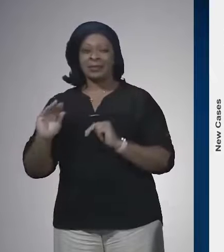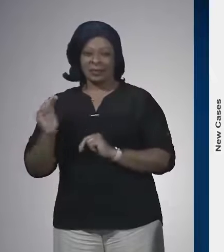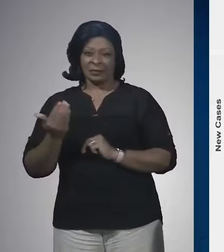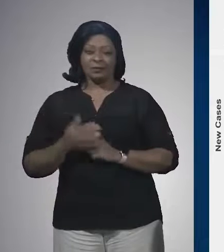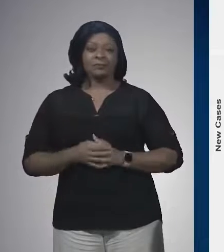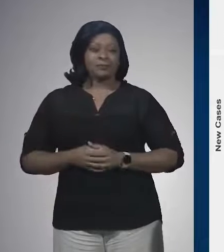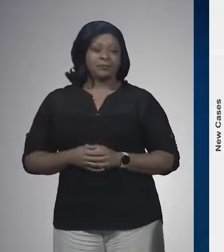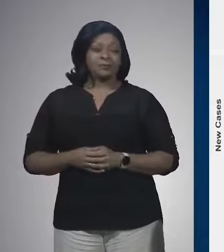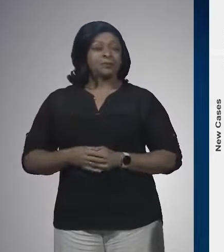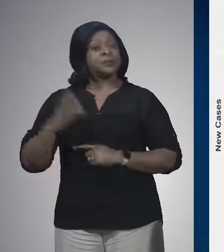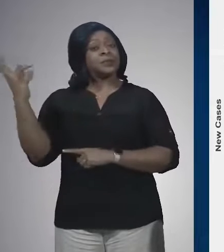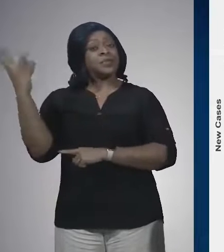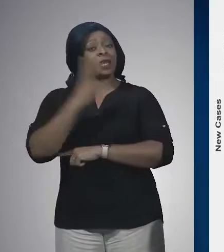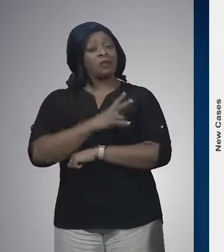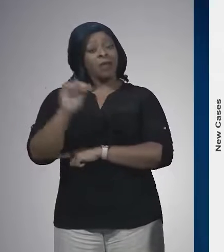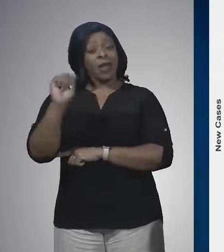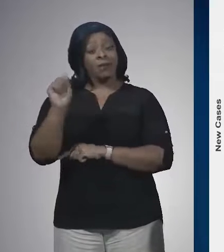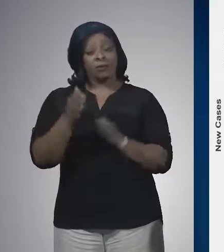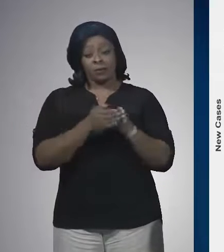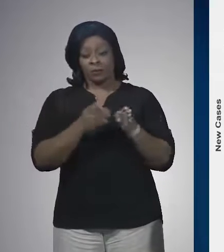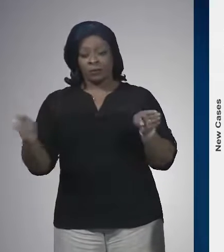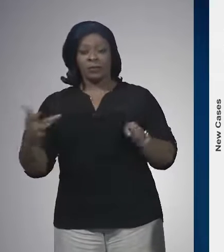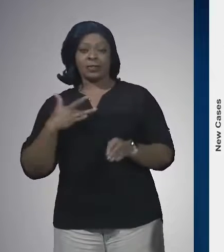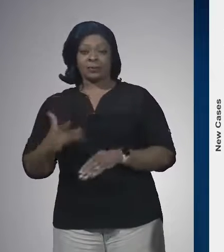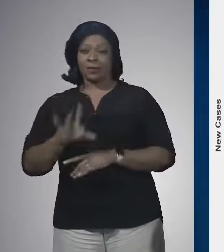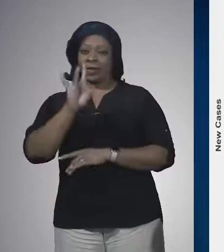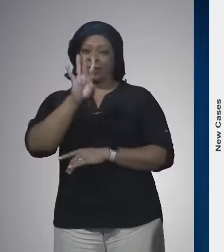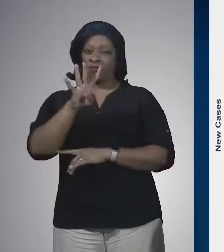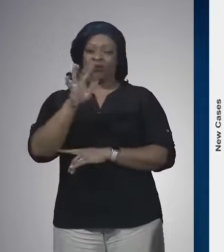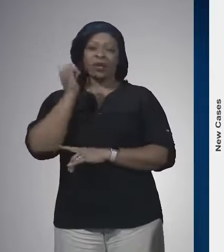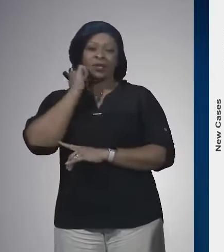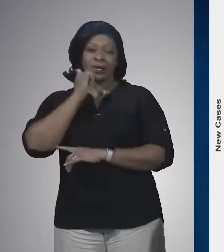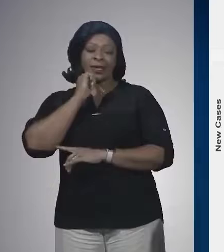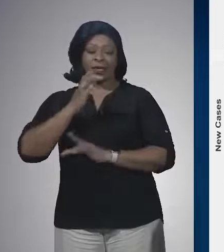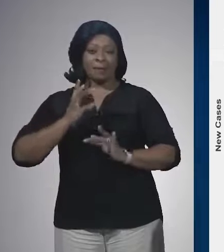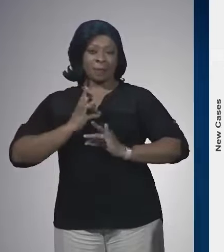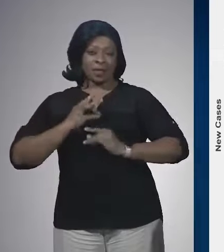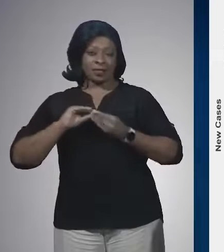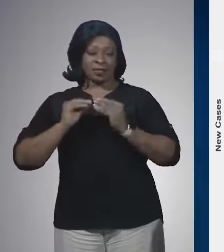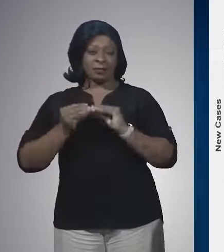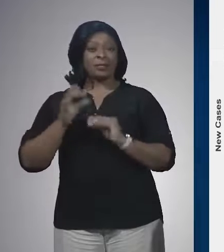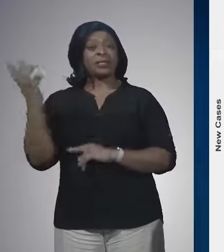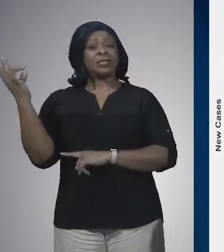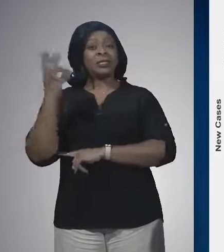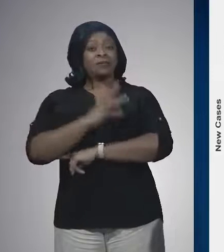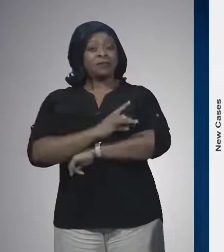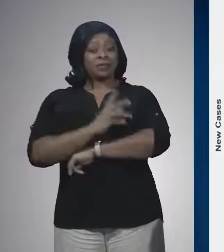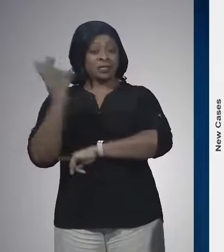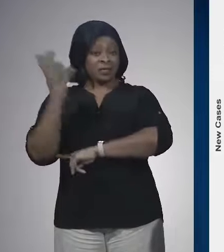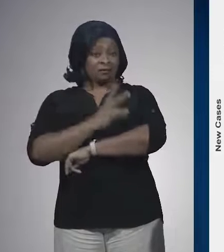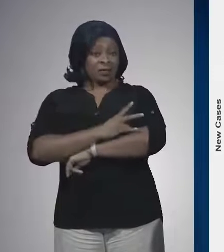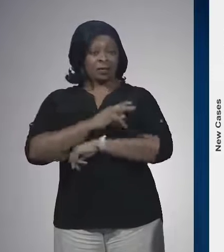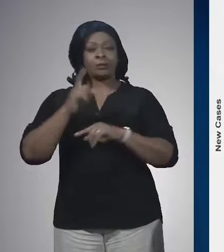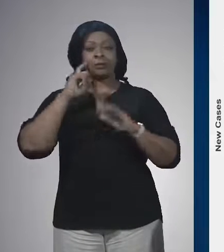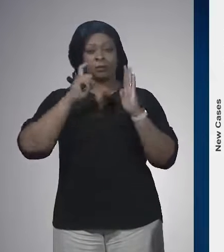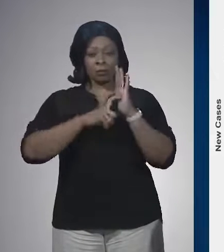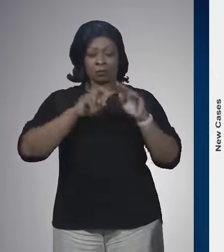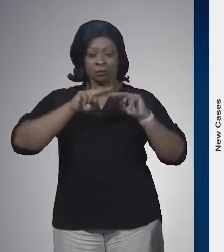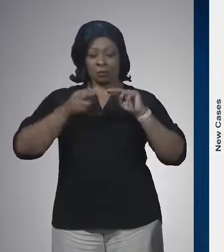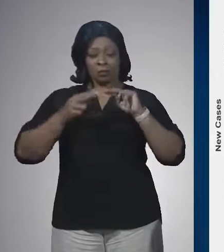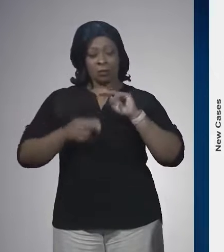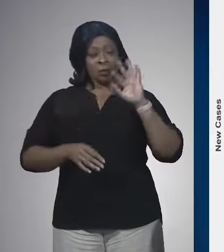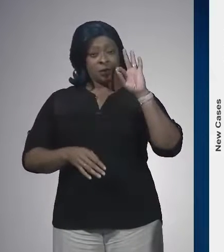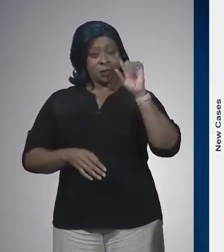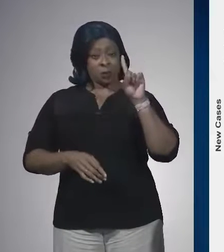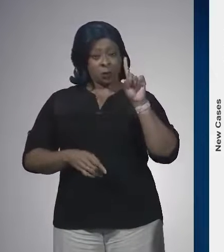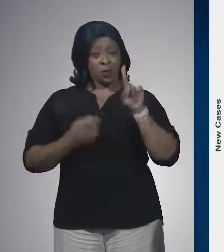The 7-day average of cases per day is 84. The 7-day average has also continued a downward trend, down from 91